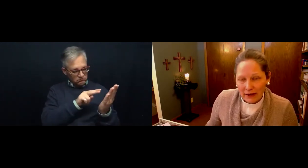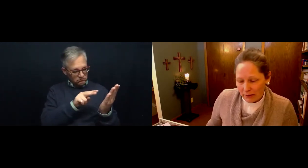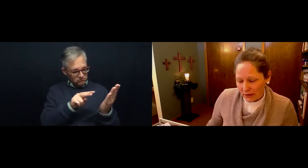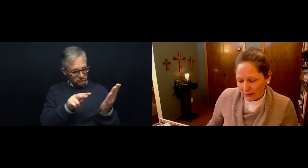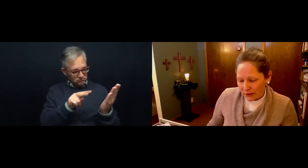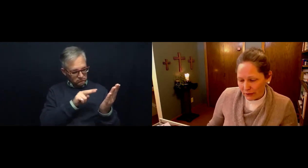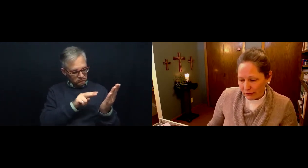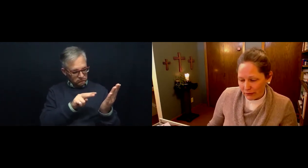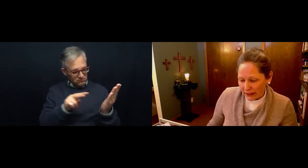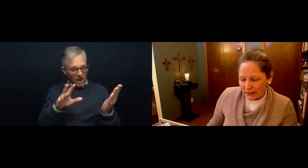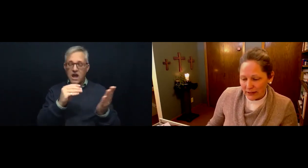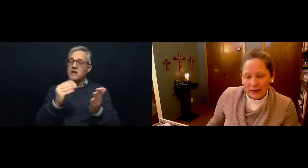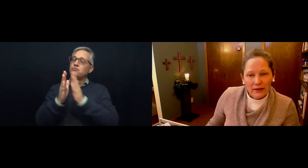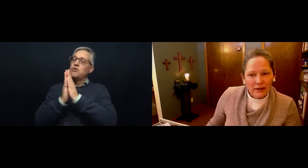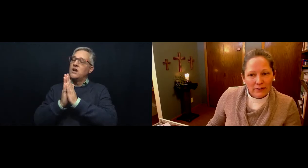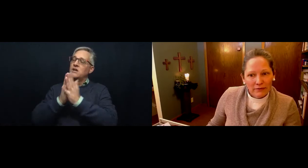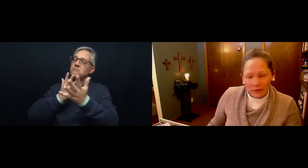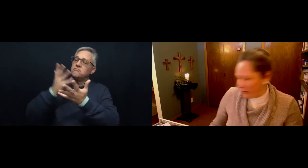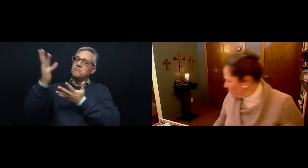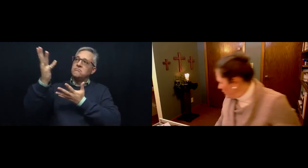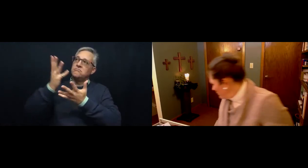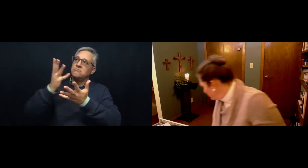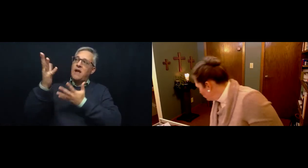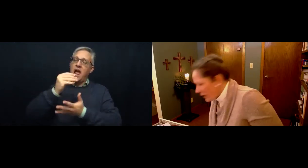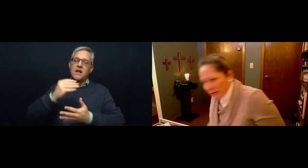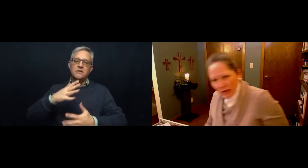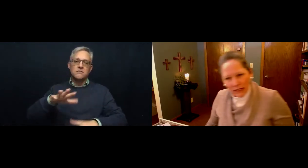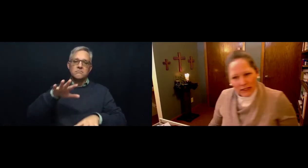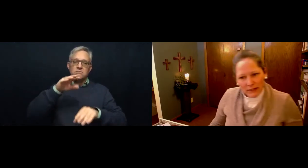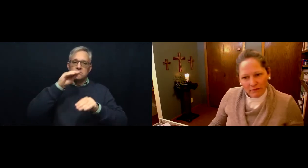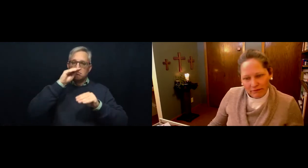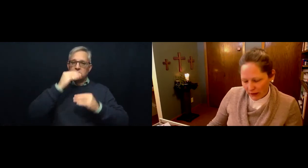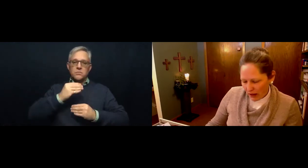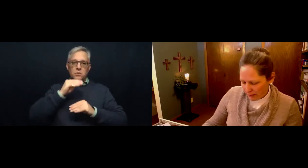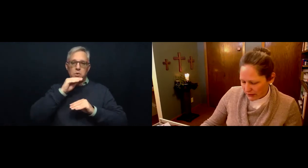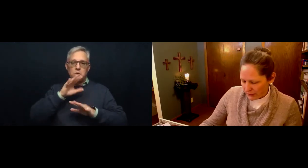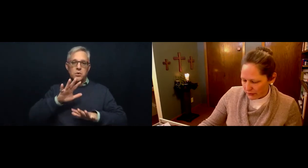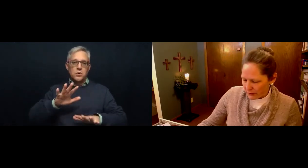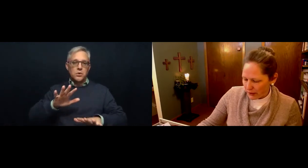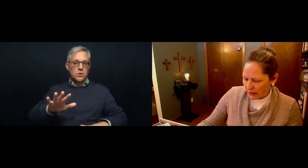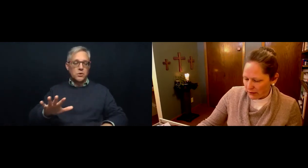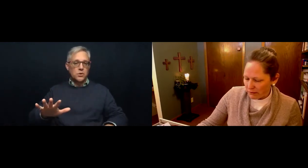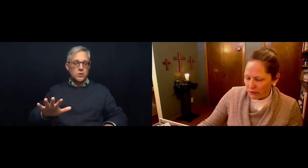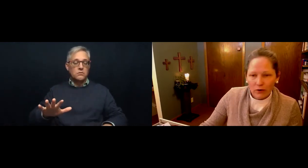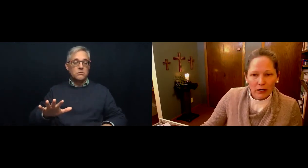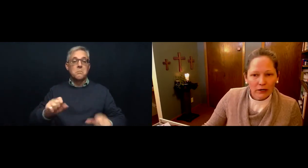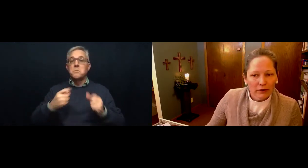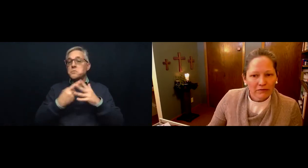that time as we go through Lent from 1 minute up to